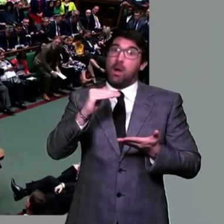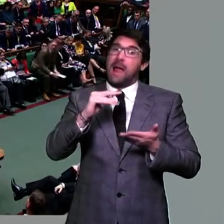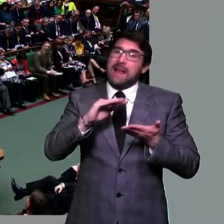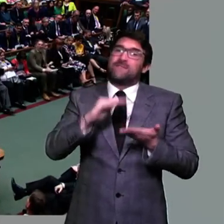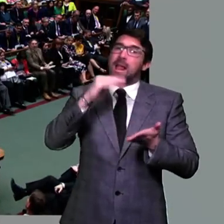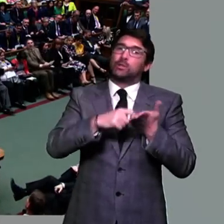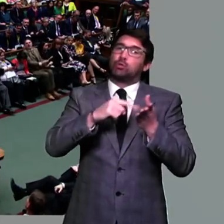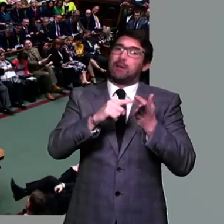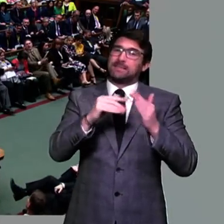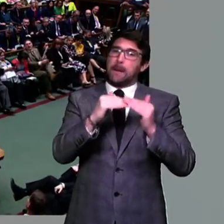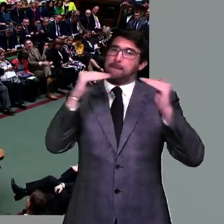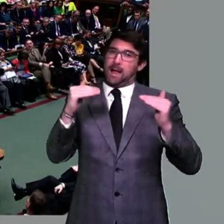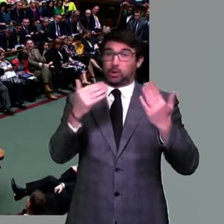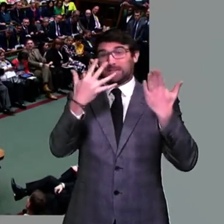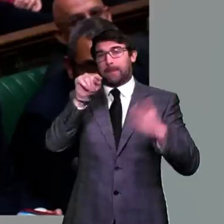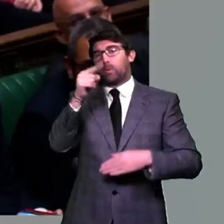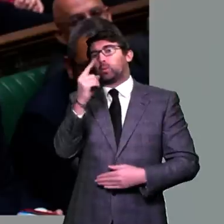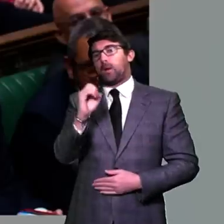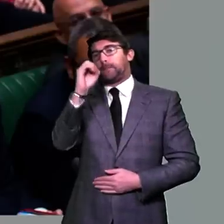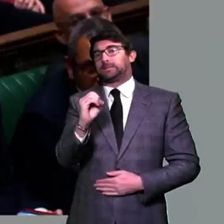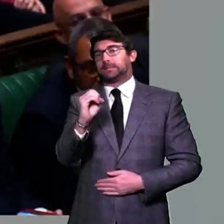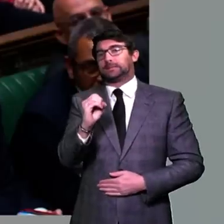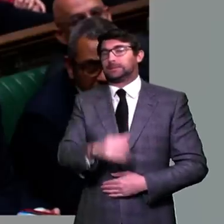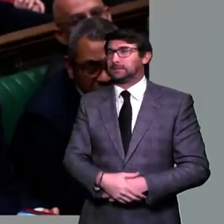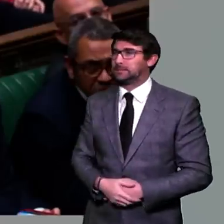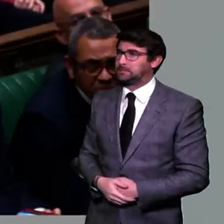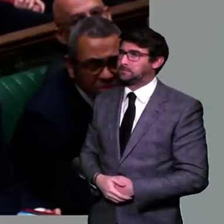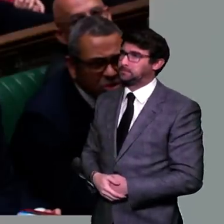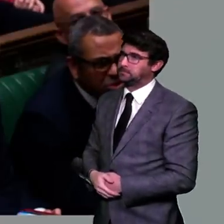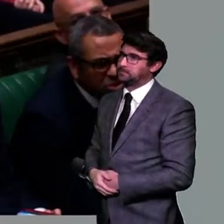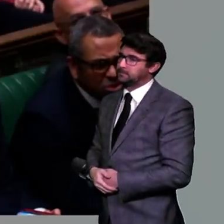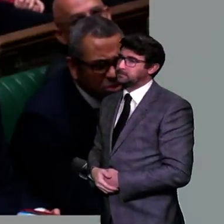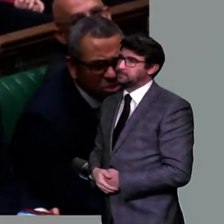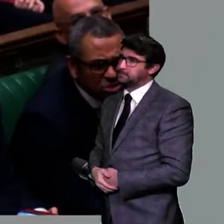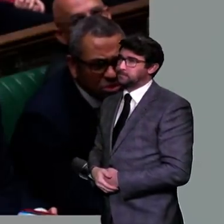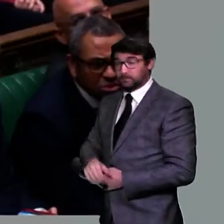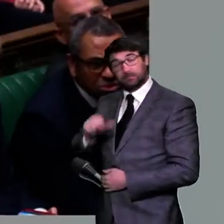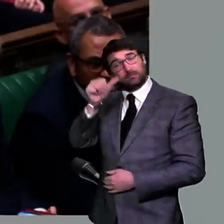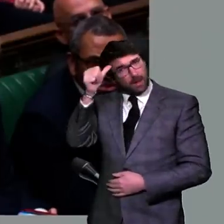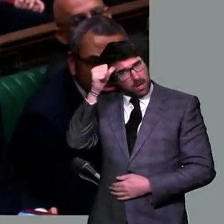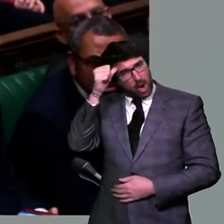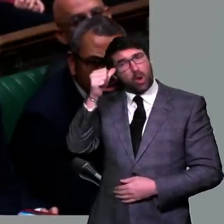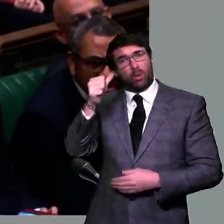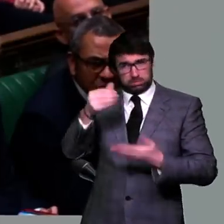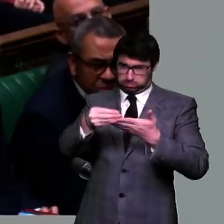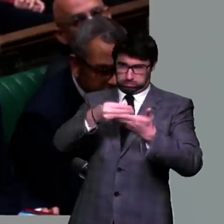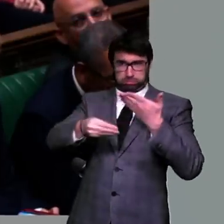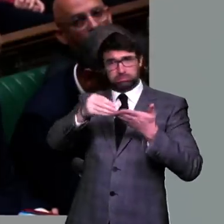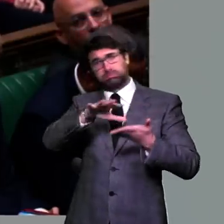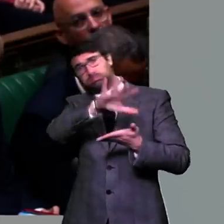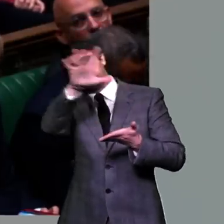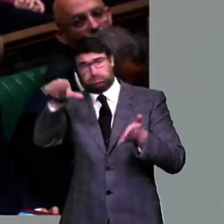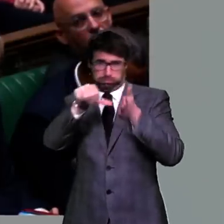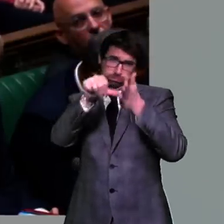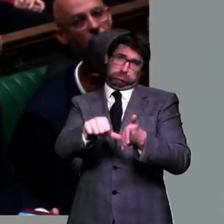People are struggling. It is difficult at the moment. That's why we put in place the energy price guarantee to make sure